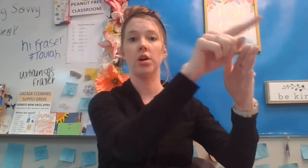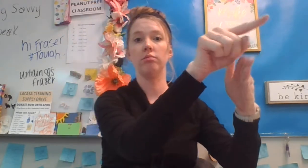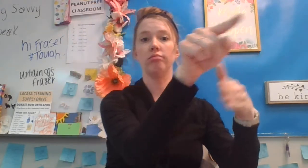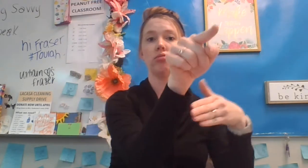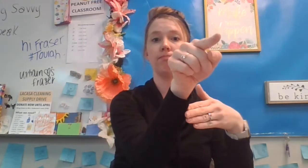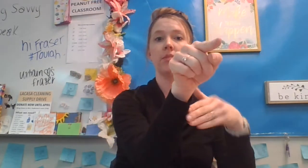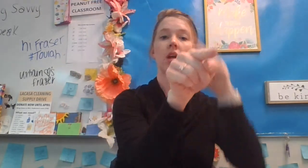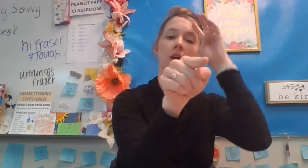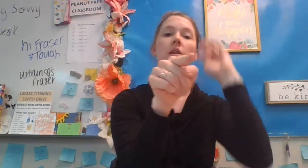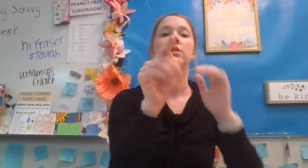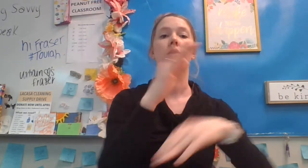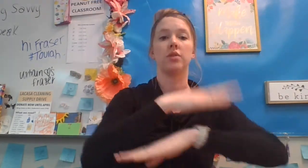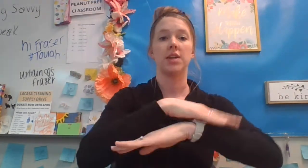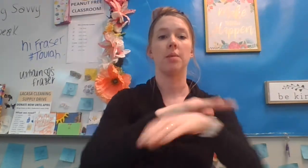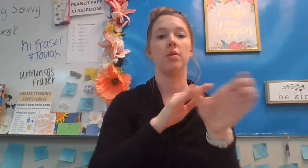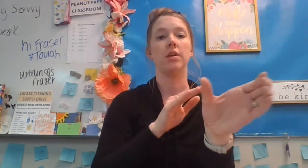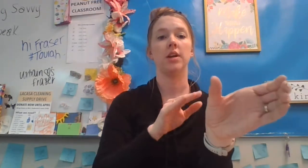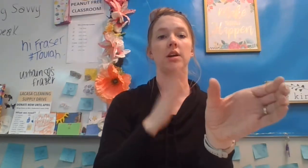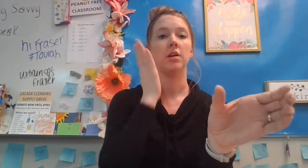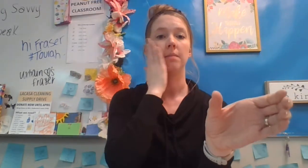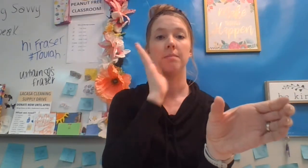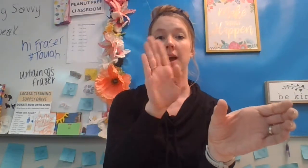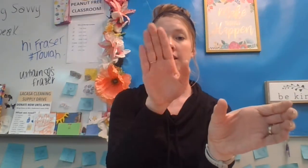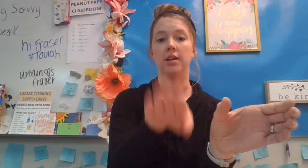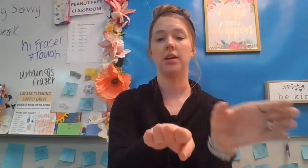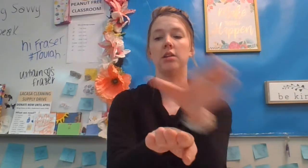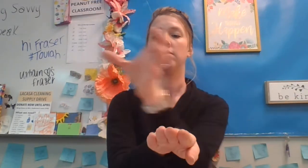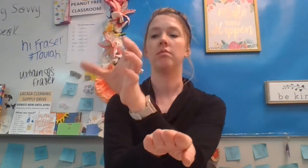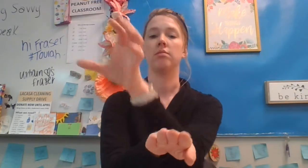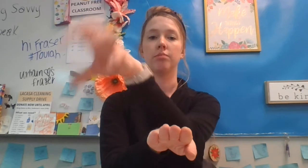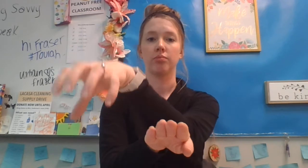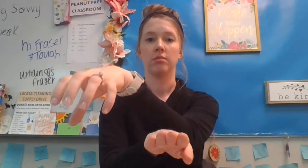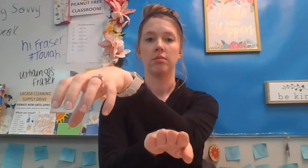corner, boop. So there's a table here, bed here,